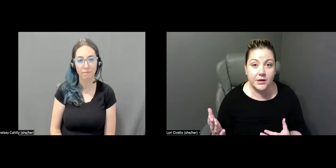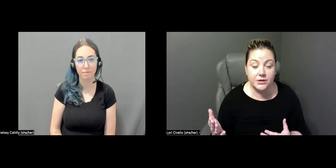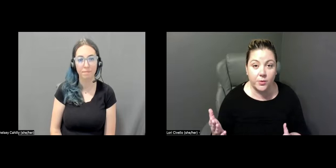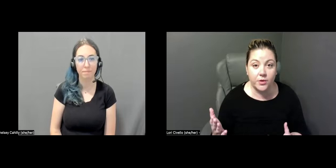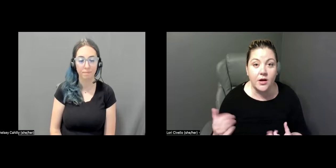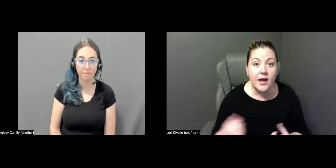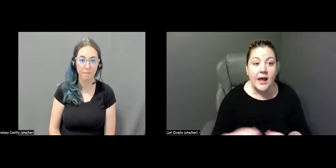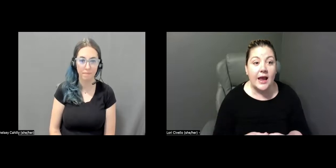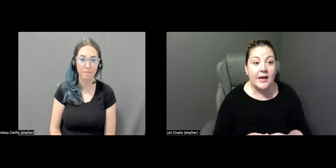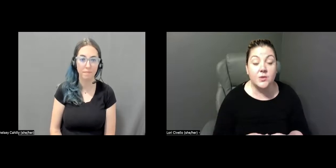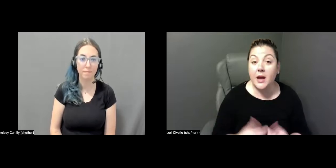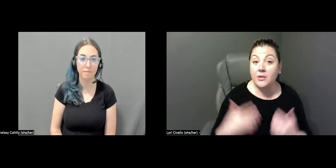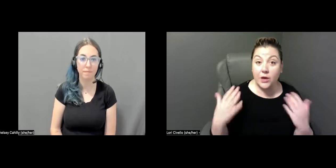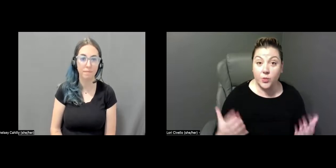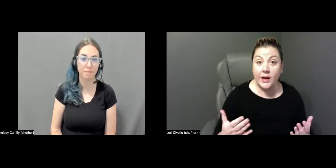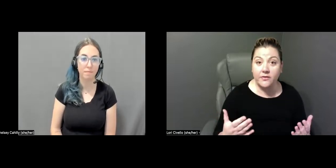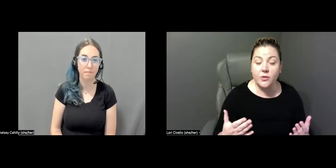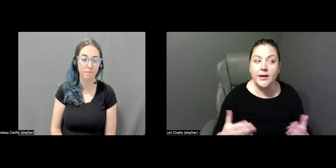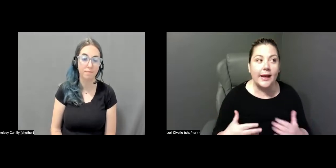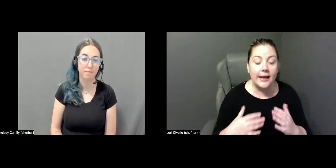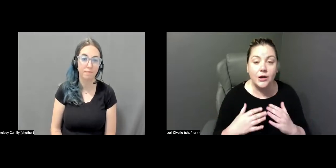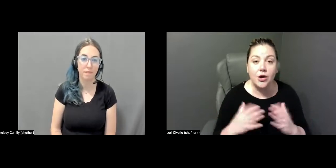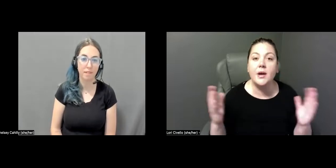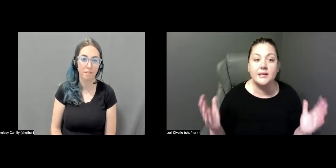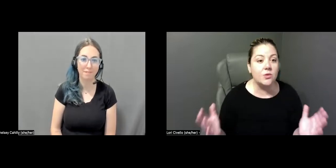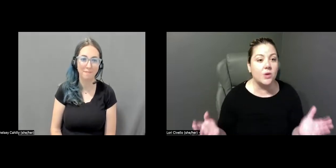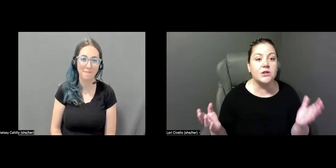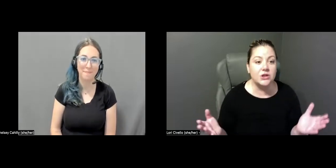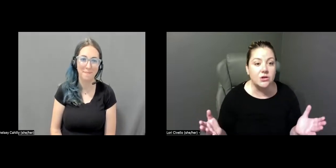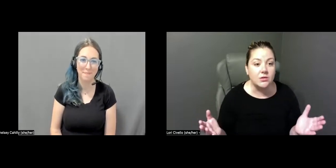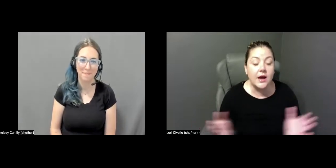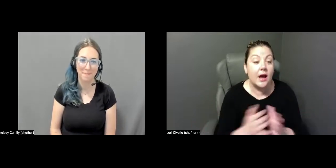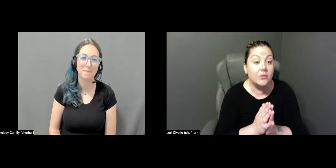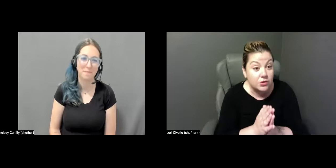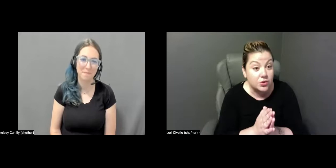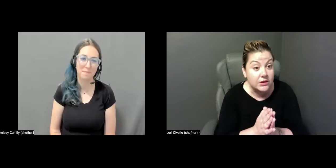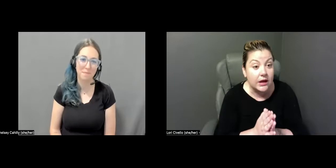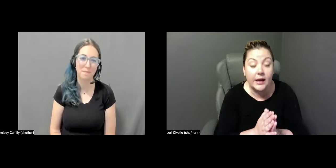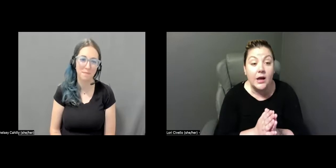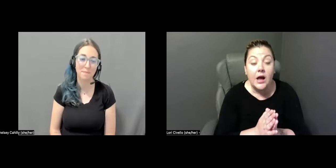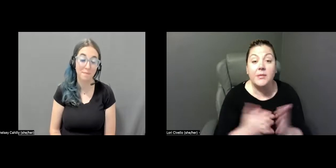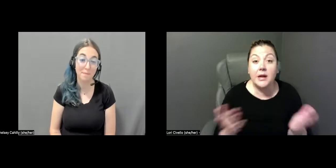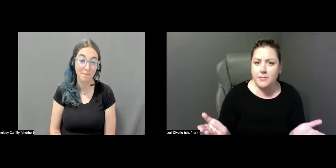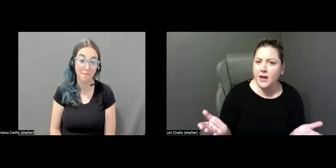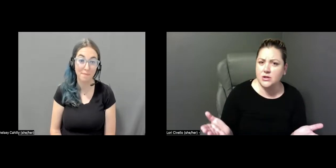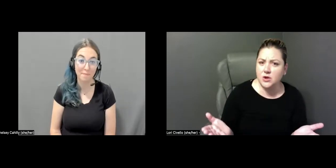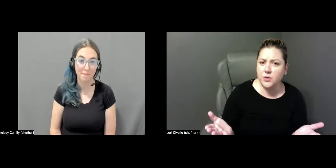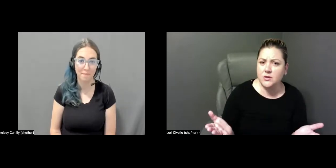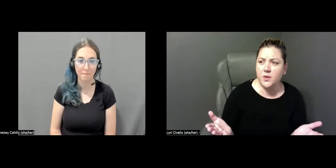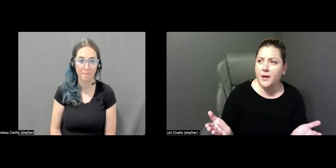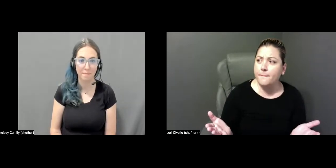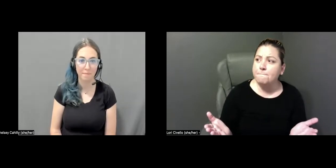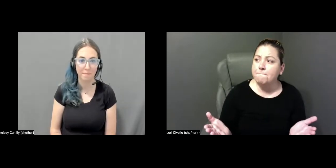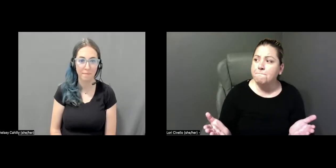up and be an interpreter, and when I would get ready for it, I had no idea what to do. Like, truly, I mean, I'd met